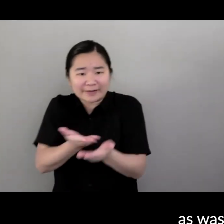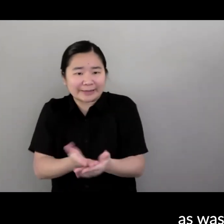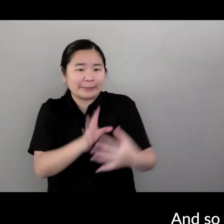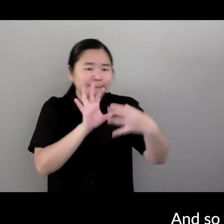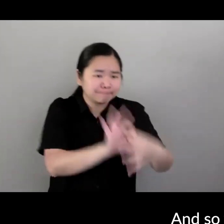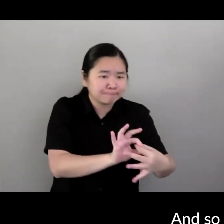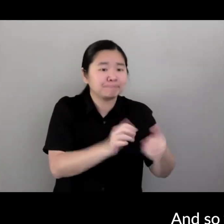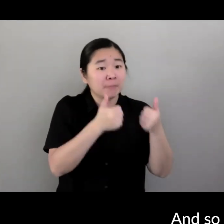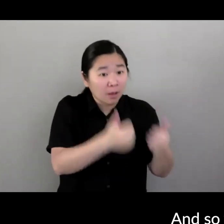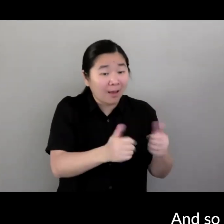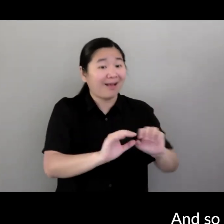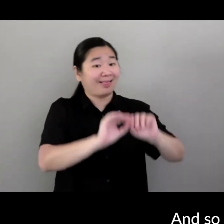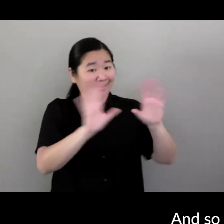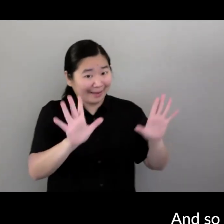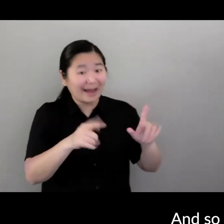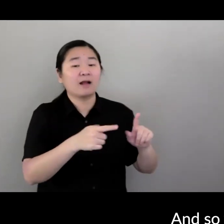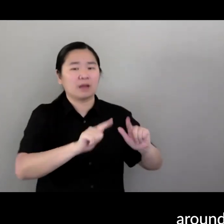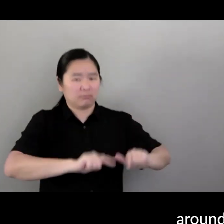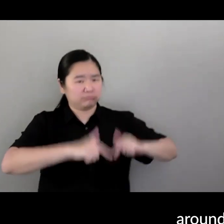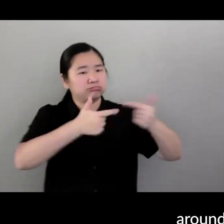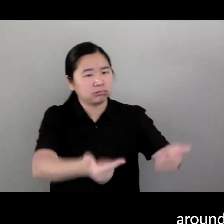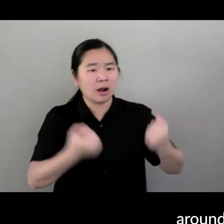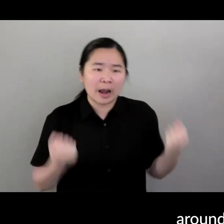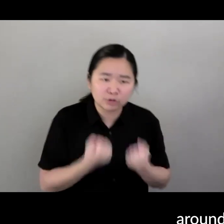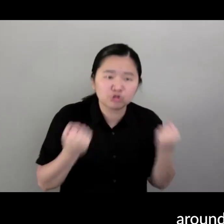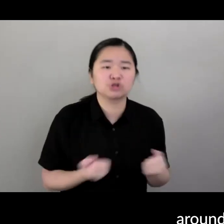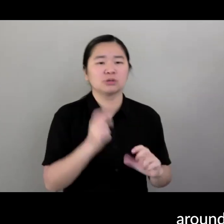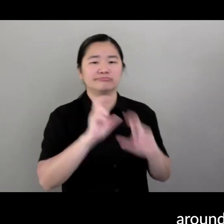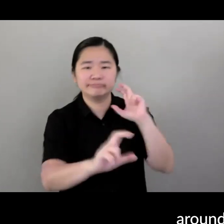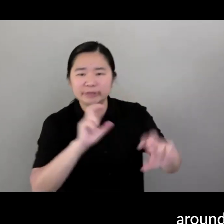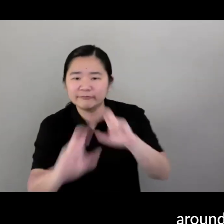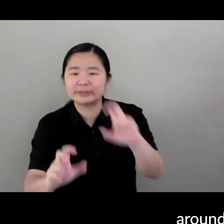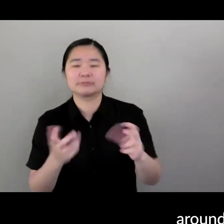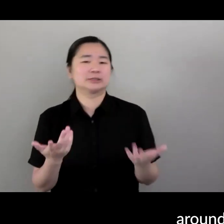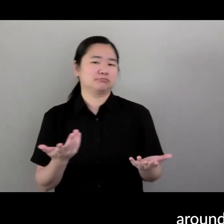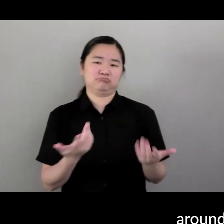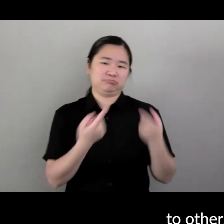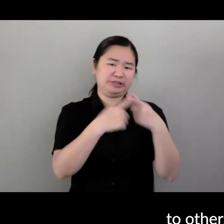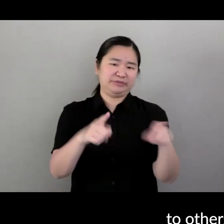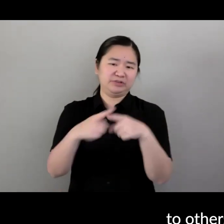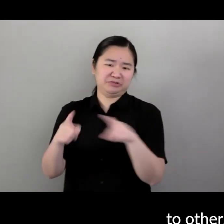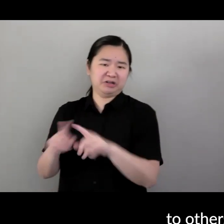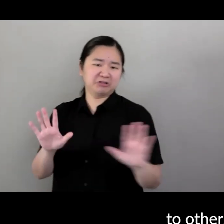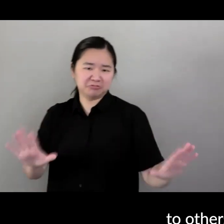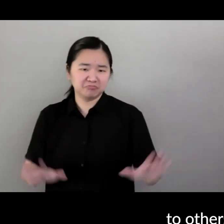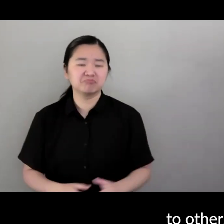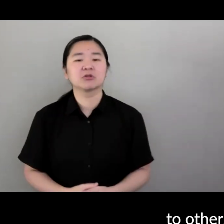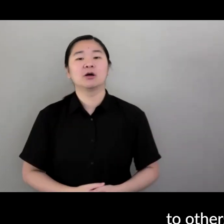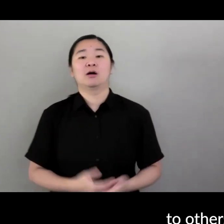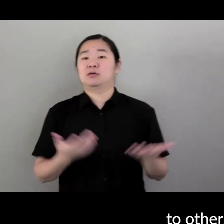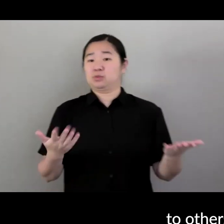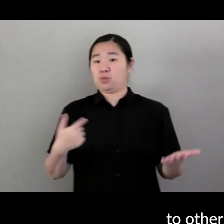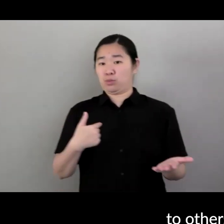program. And so we are a platform to gather evidence around what works and to amplify that learning to others through the help